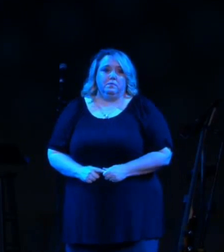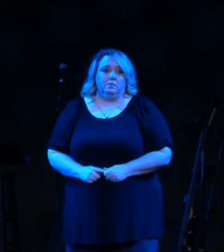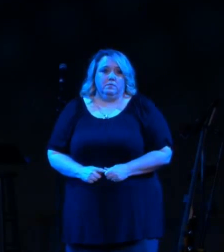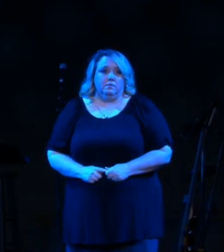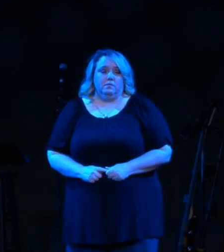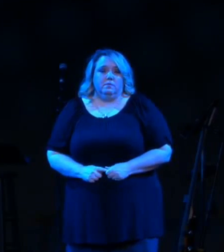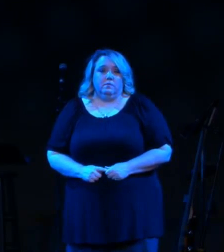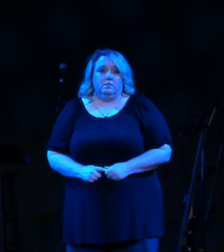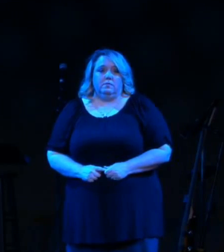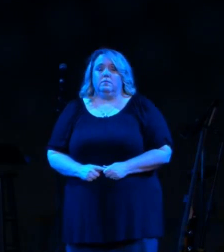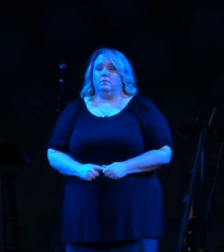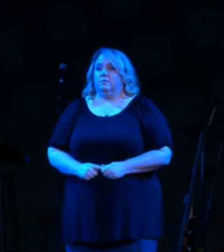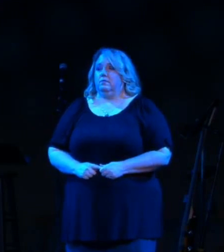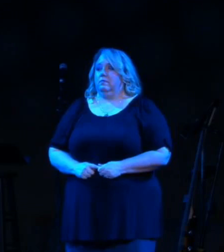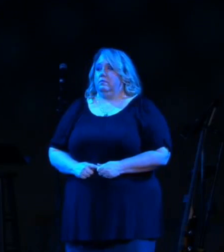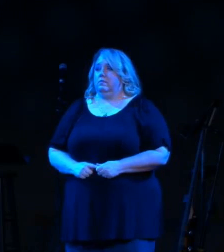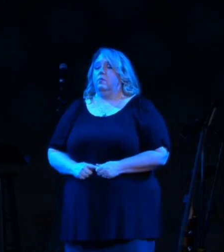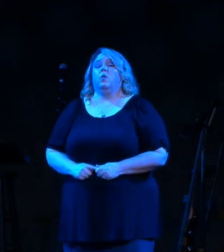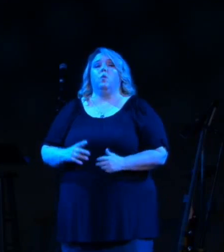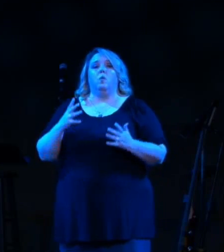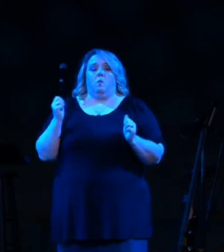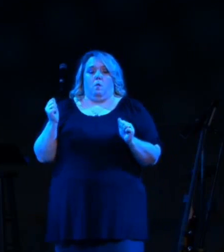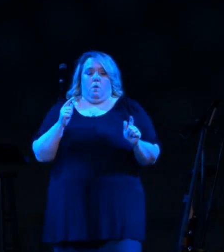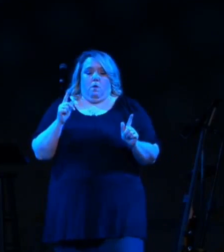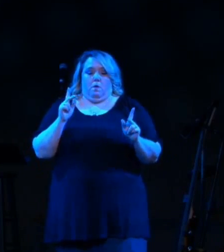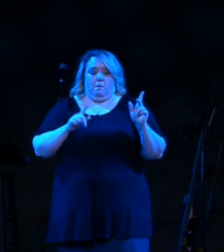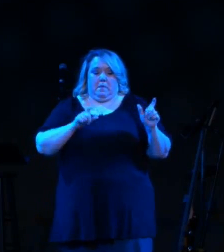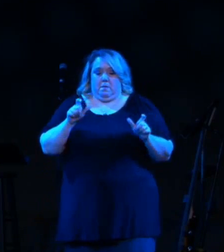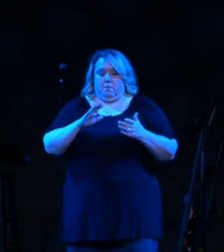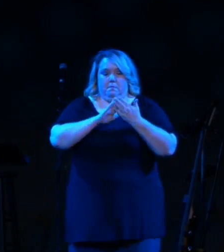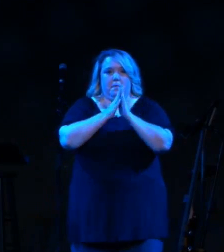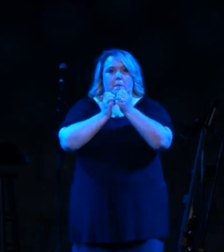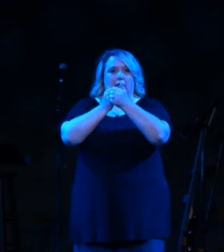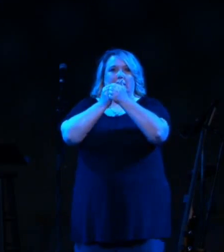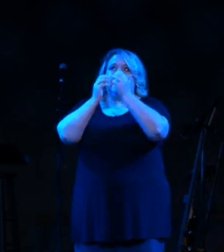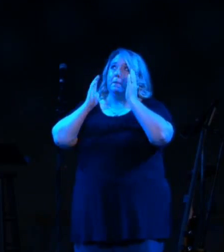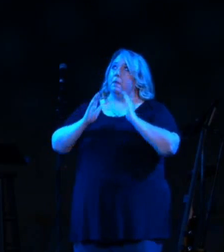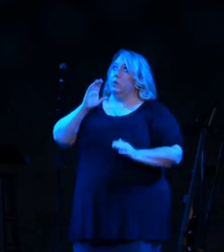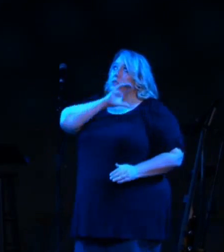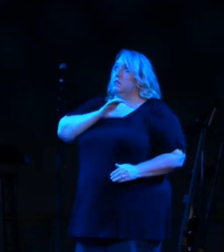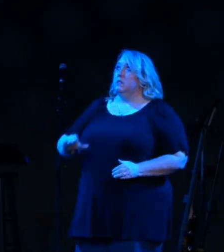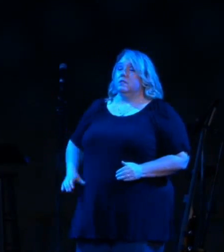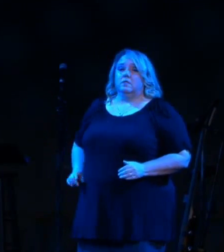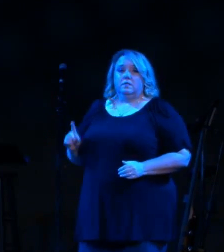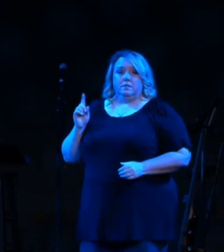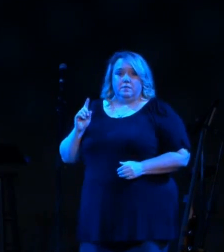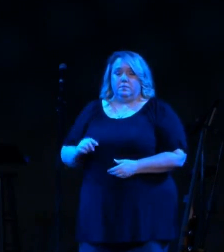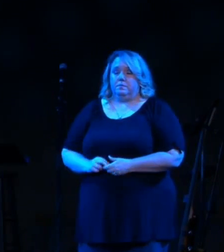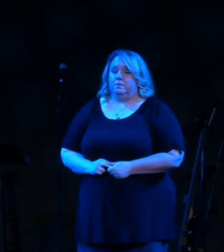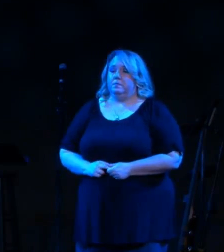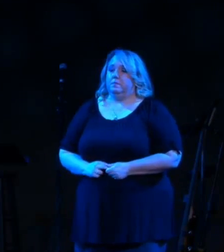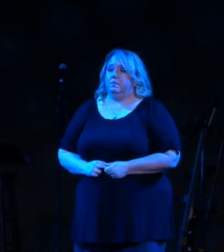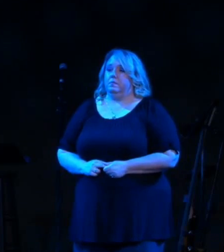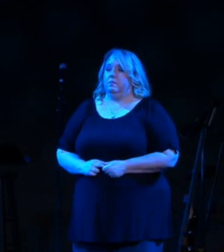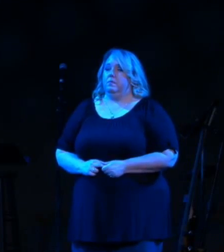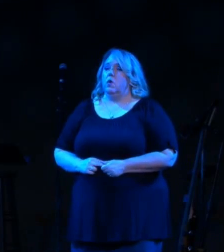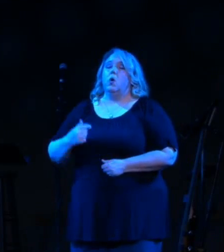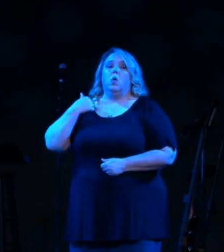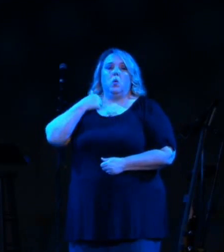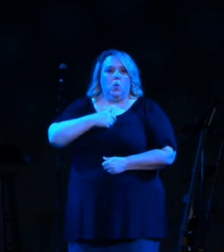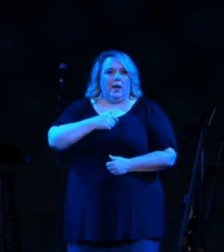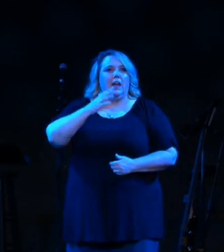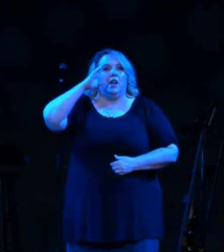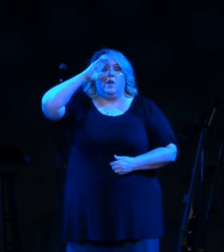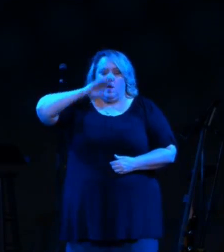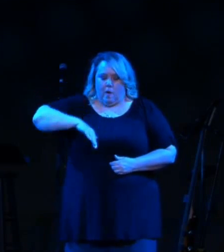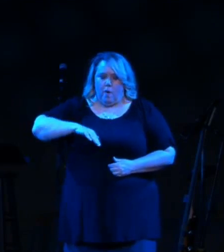make disciples of all people. Because we see that there is